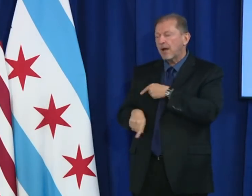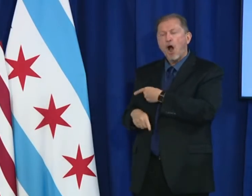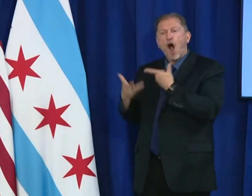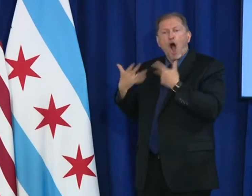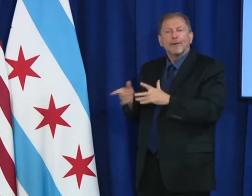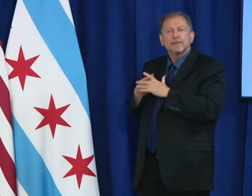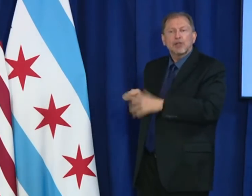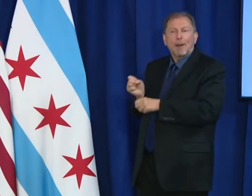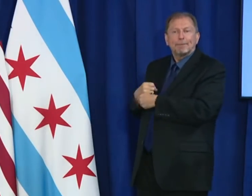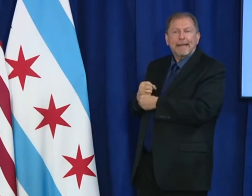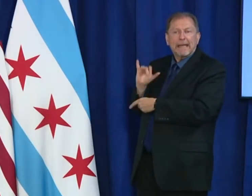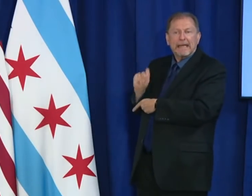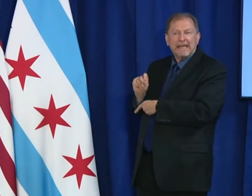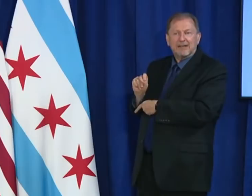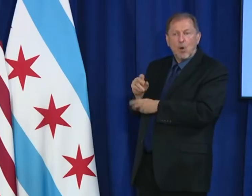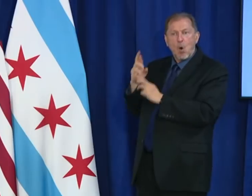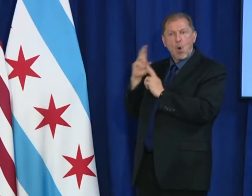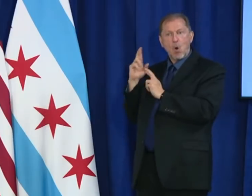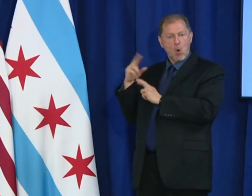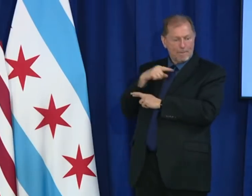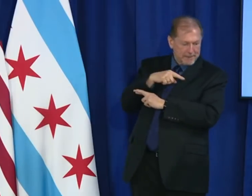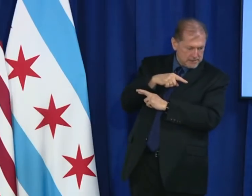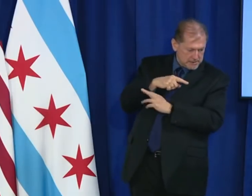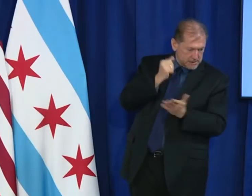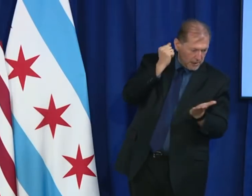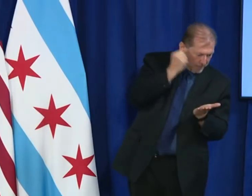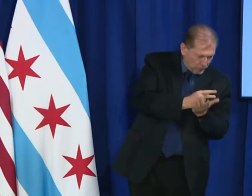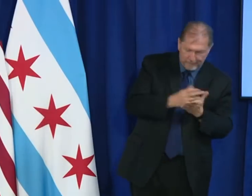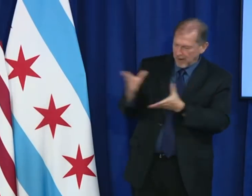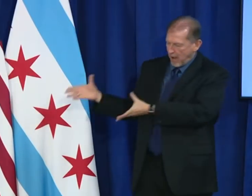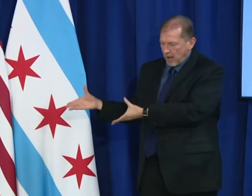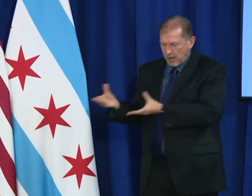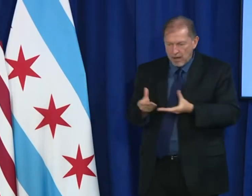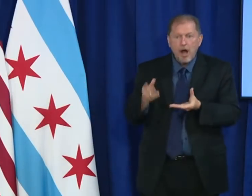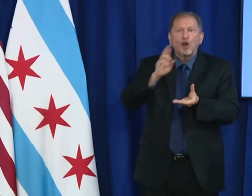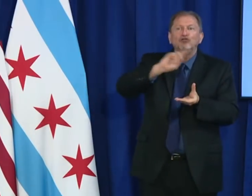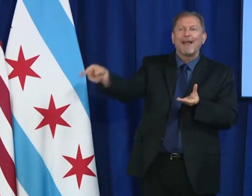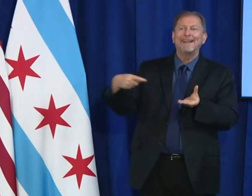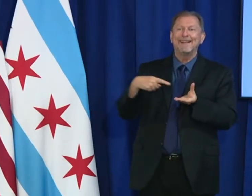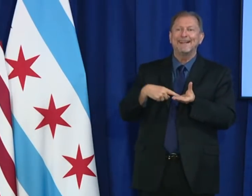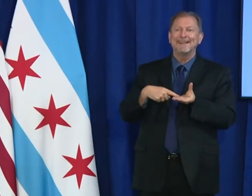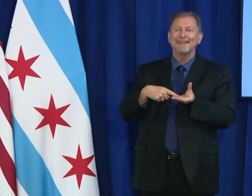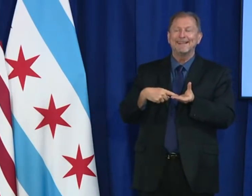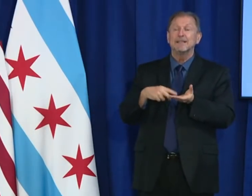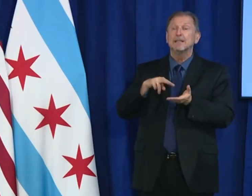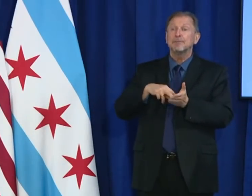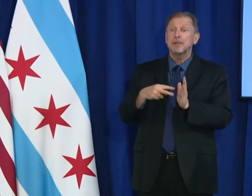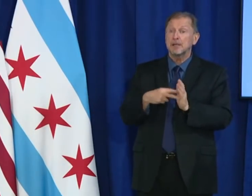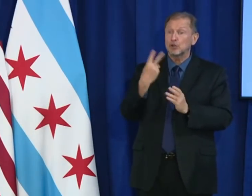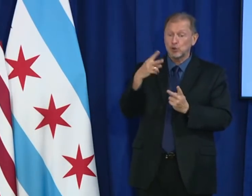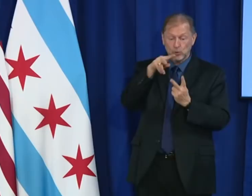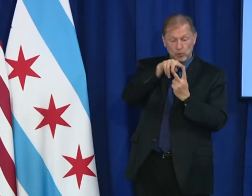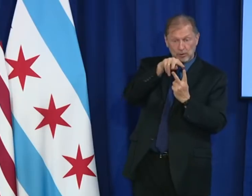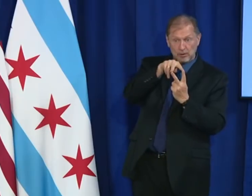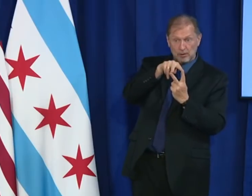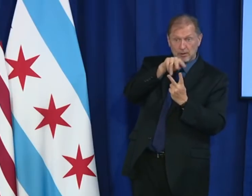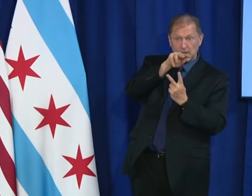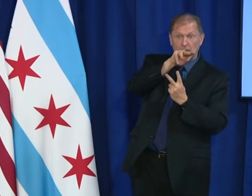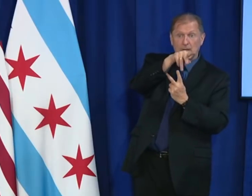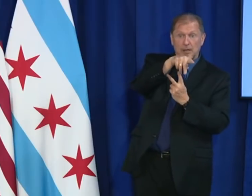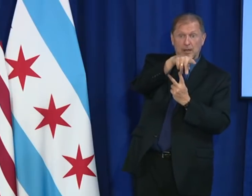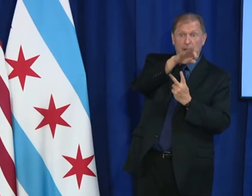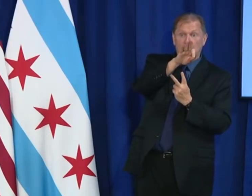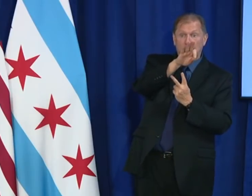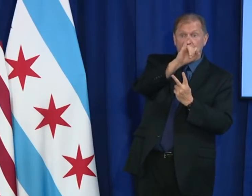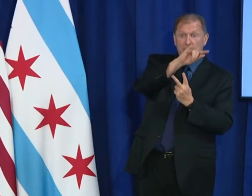of years before you're really in full production. There are doses of both the Moderna and Pfizer vaccine that have